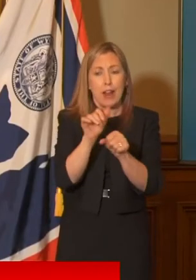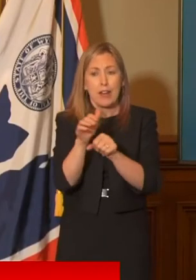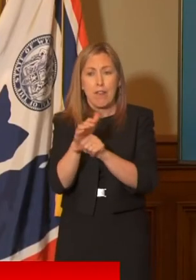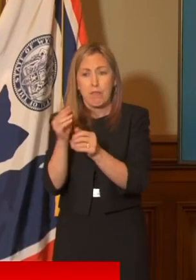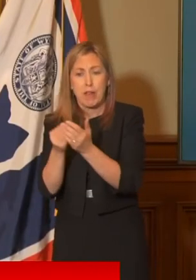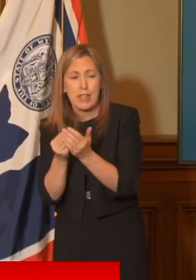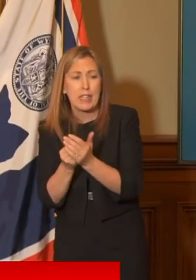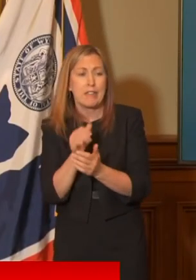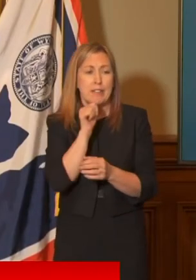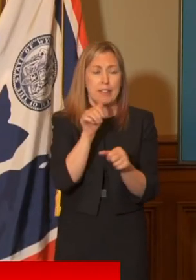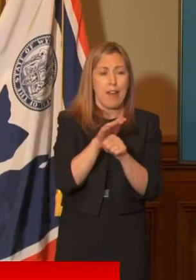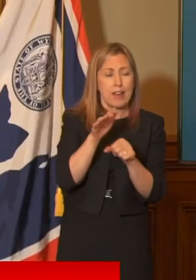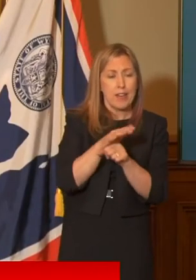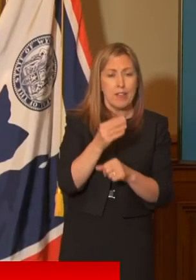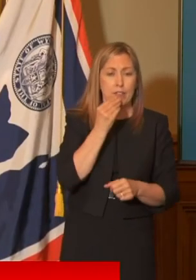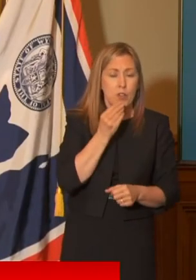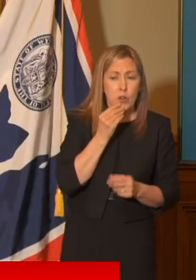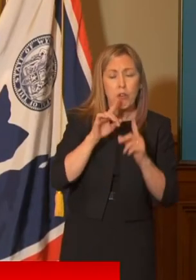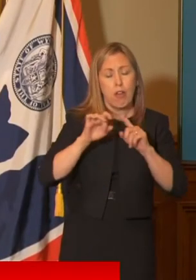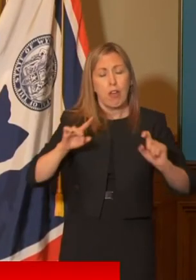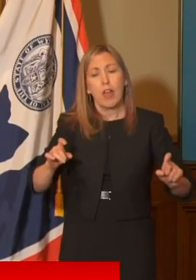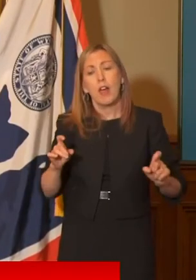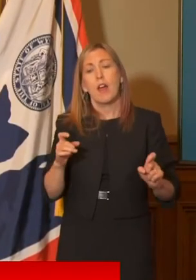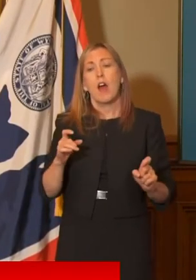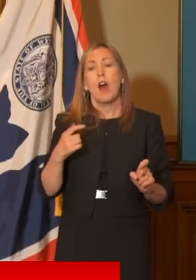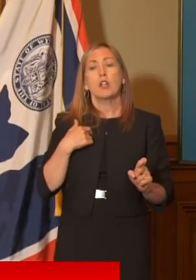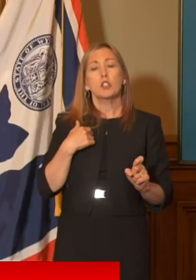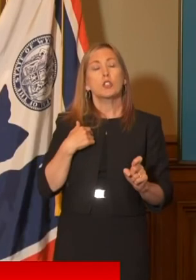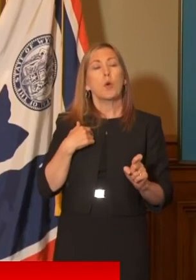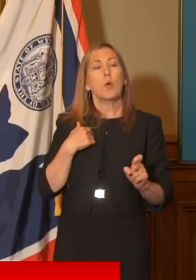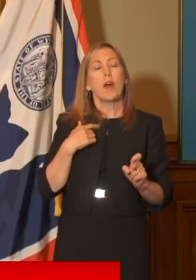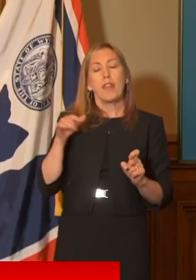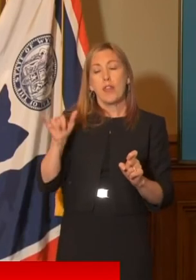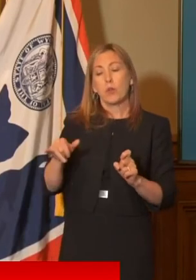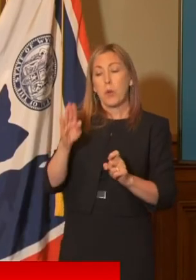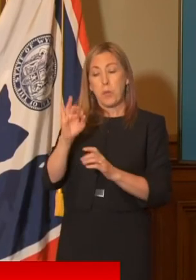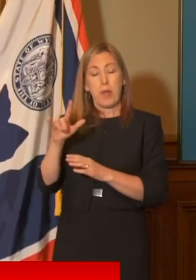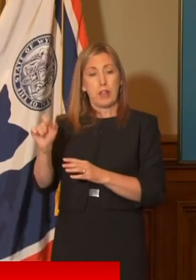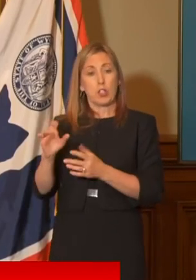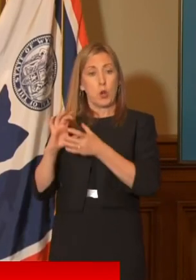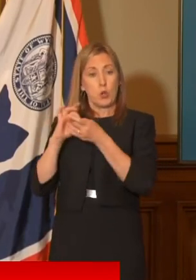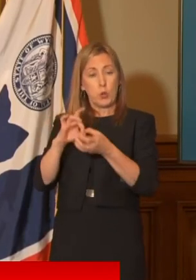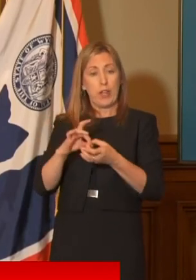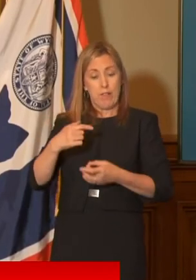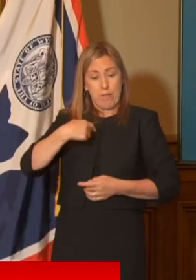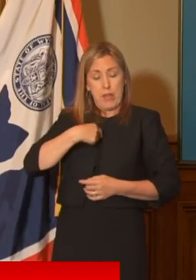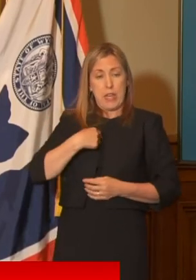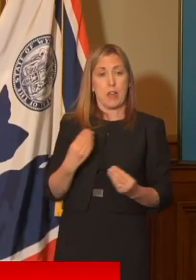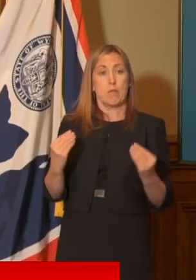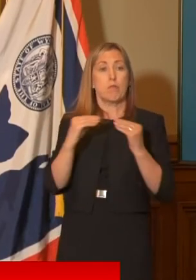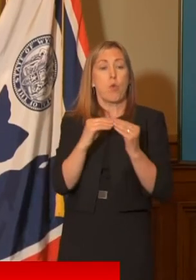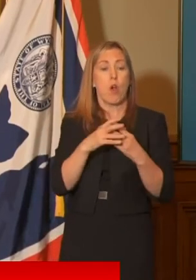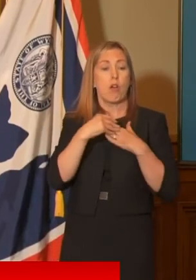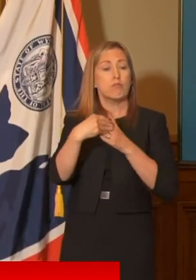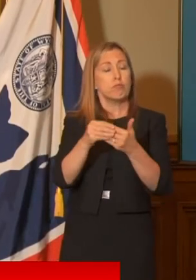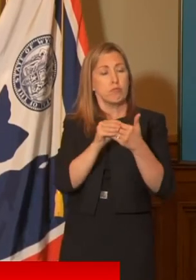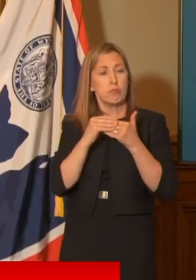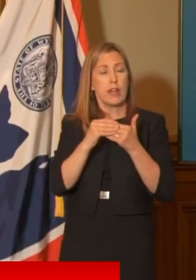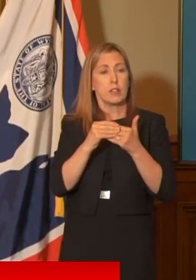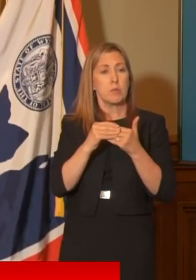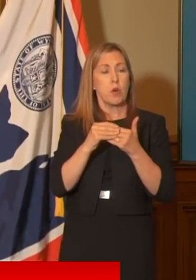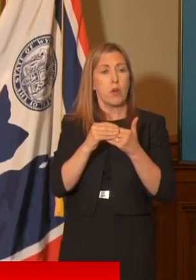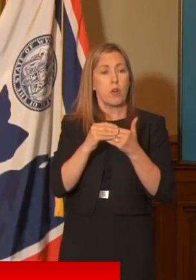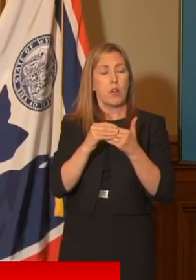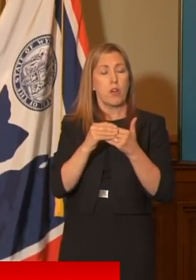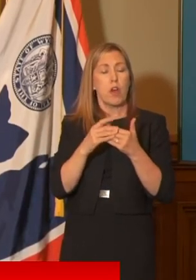a little bit more latitude to be able to address those. What I was trying to do is to, you know, give them a little bit of